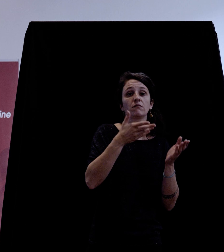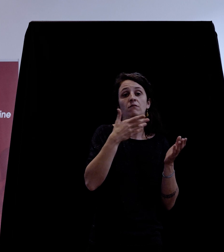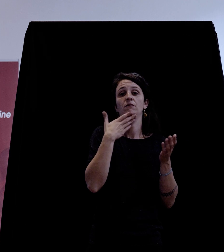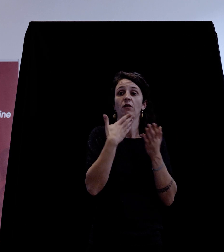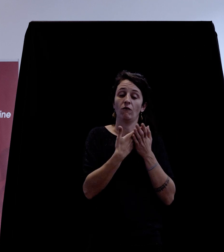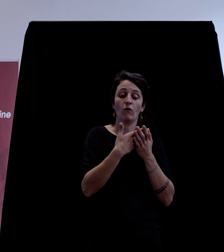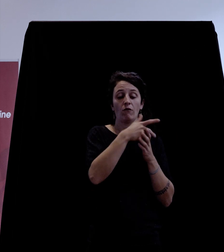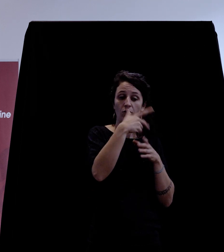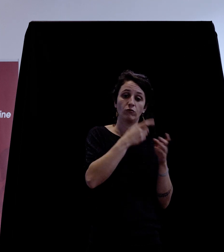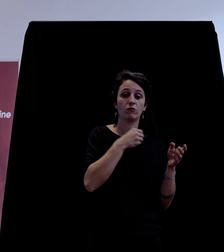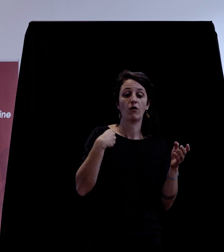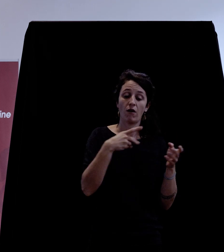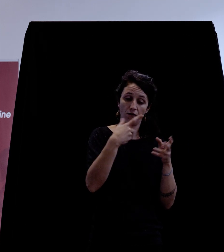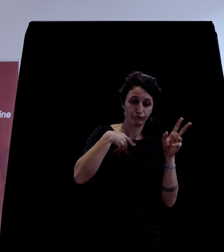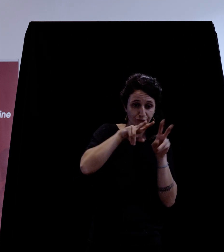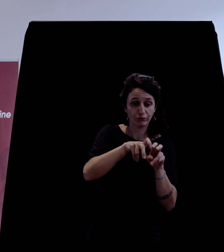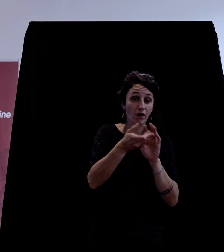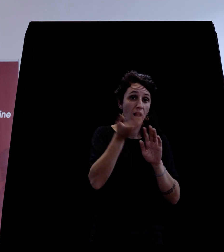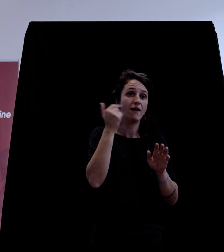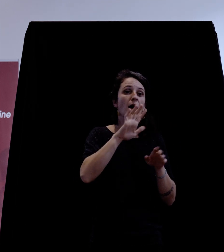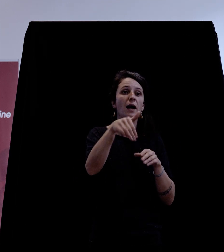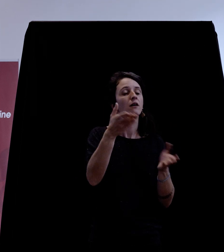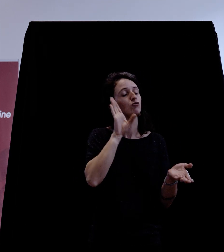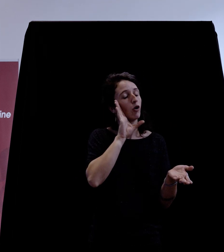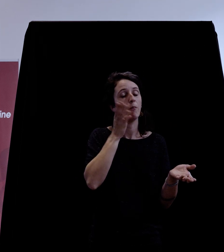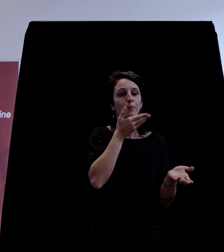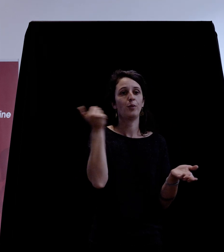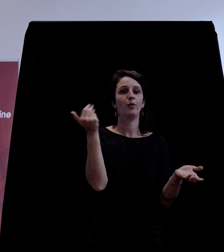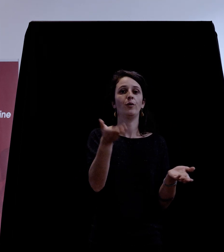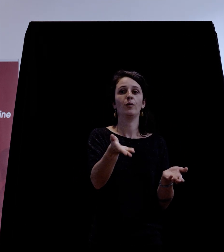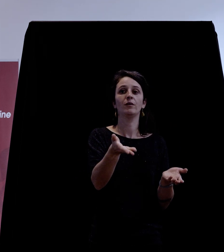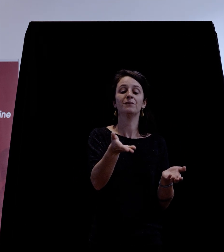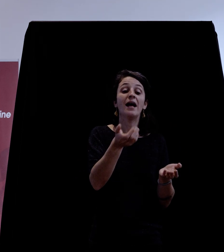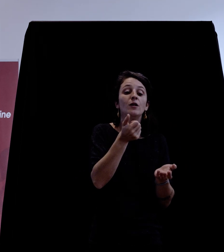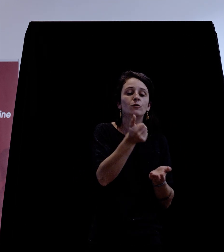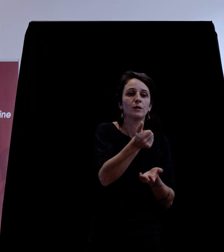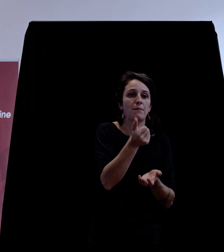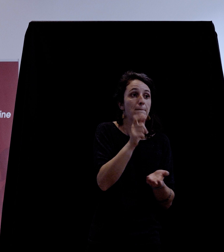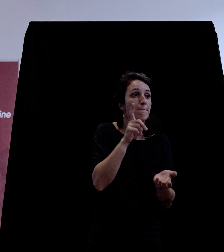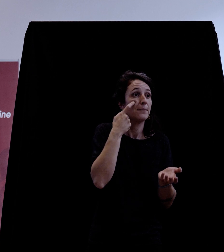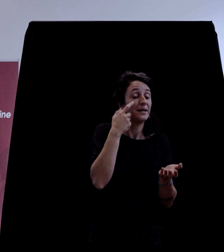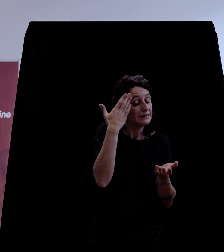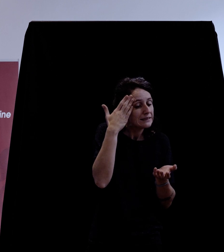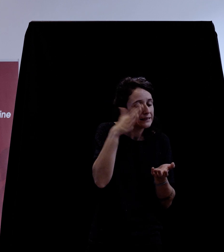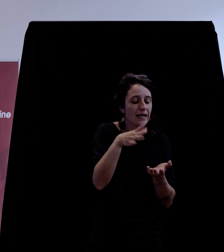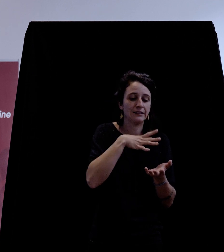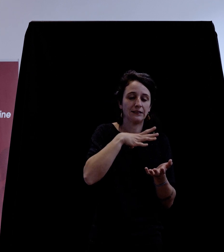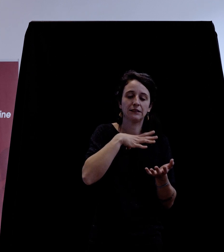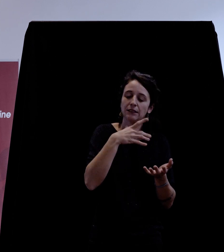to prescribe, before we knew what the cause was, prescribe sleep medicine. I said, I don't want him to have sleep